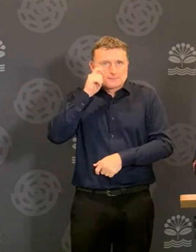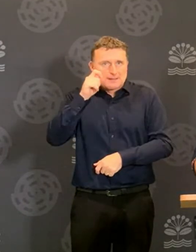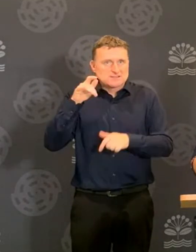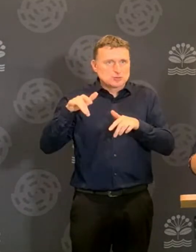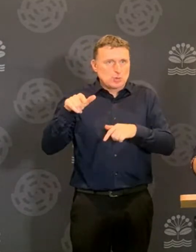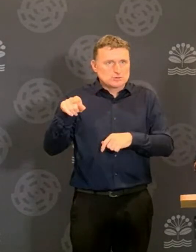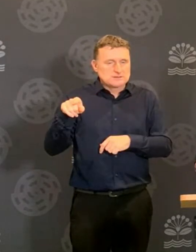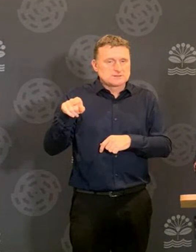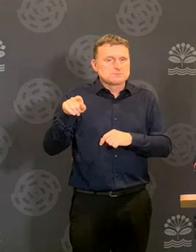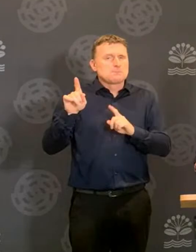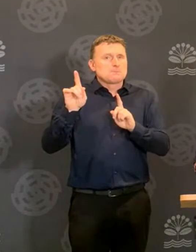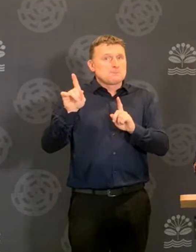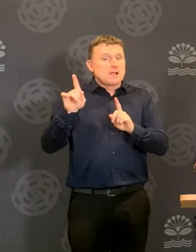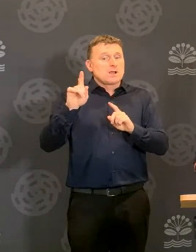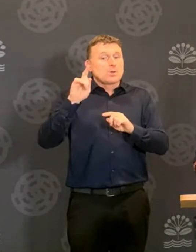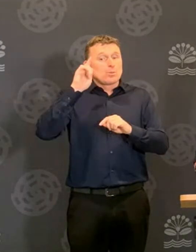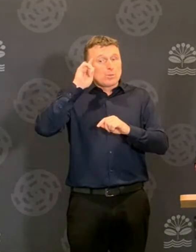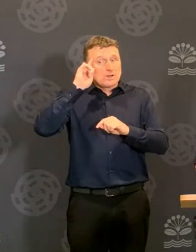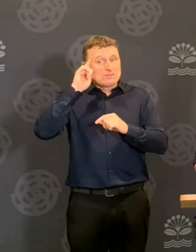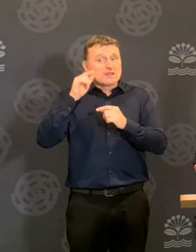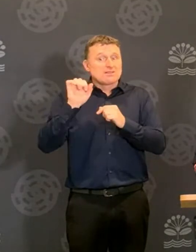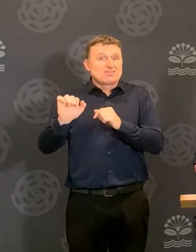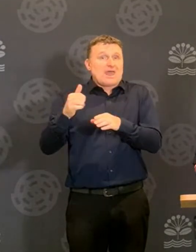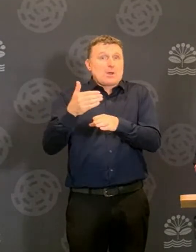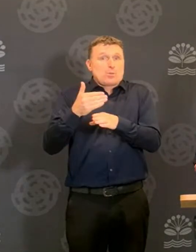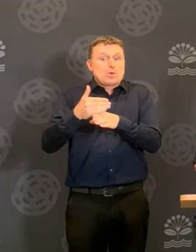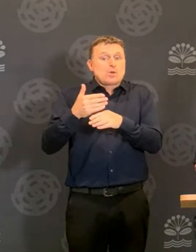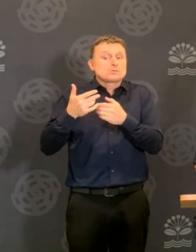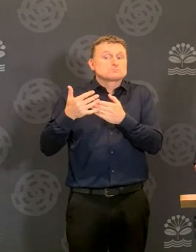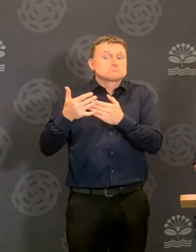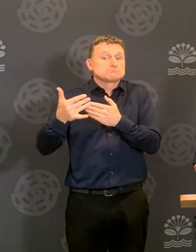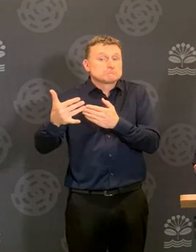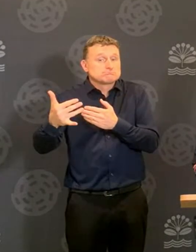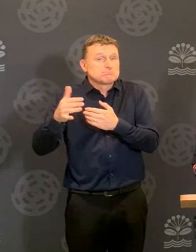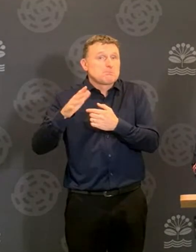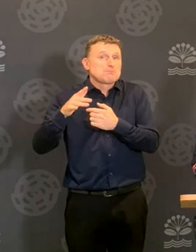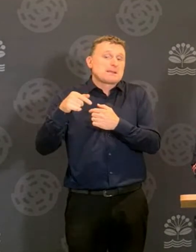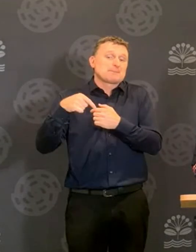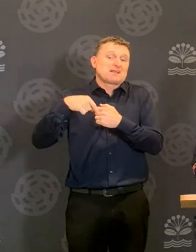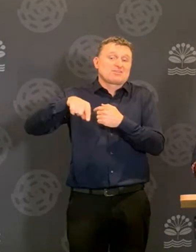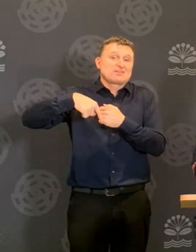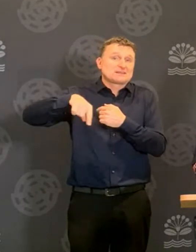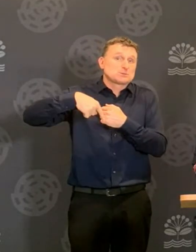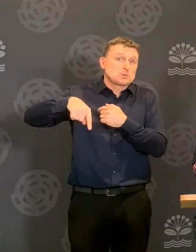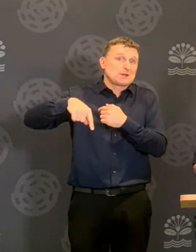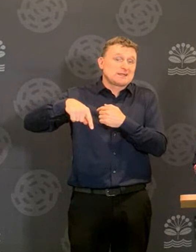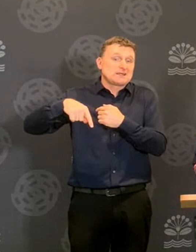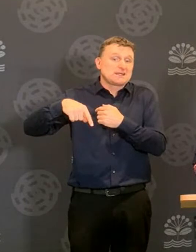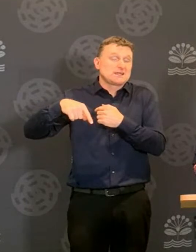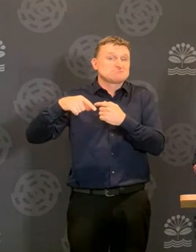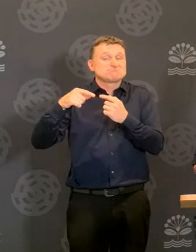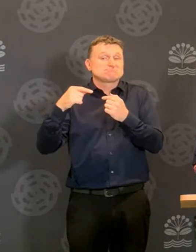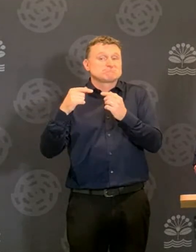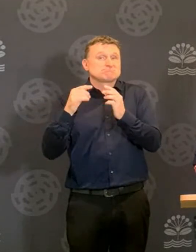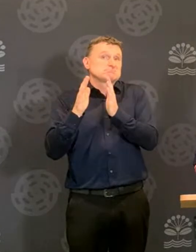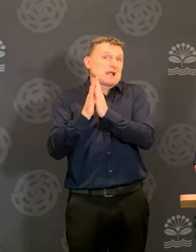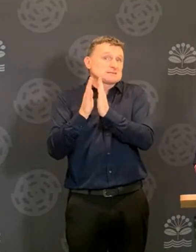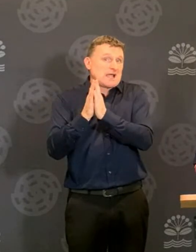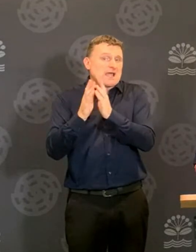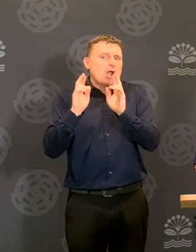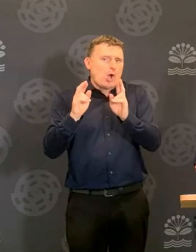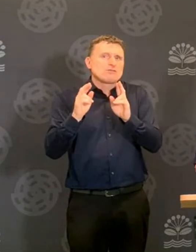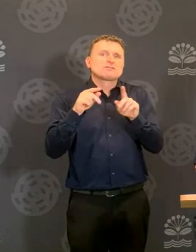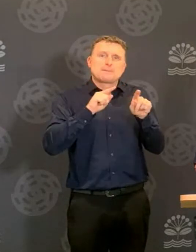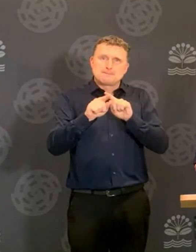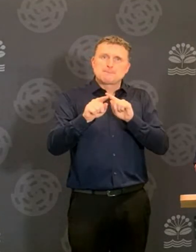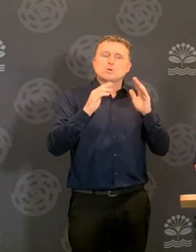of that work, the big tranche of that work will be finished by the end of this week. So by the end of Sunday, we hope to have